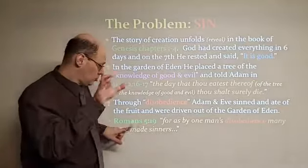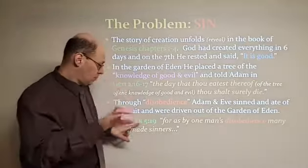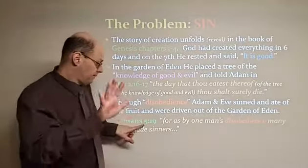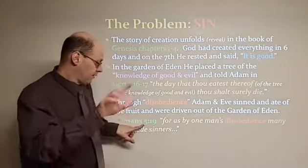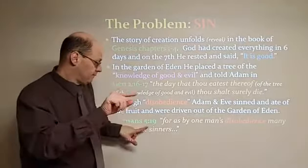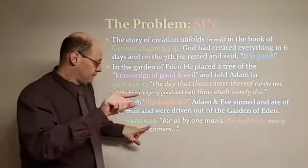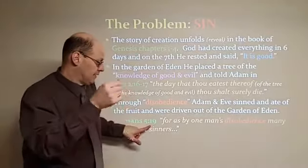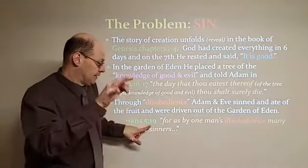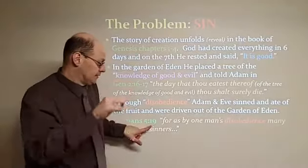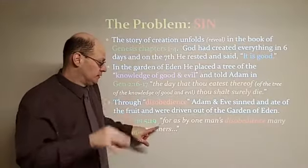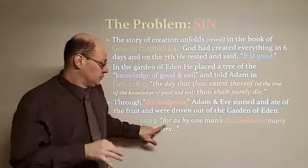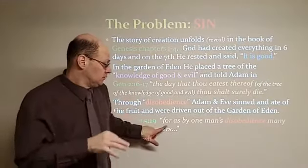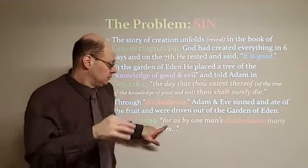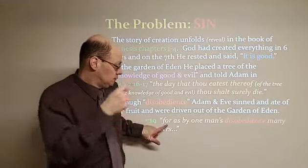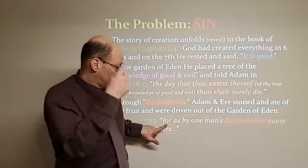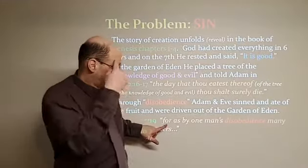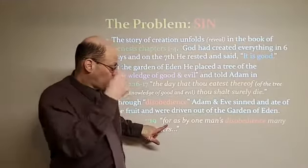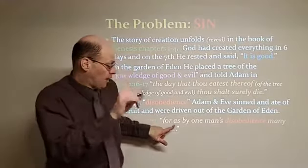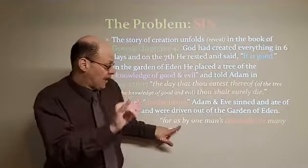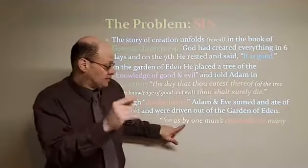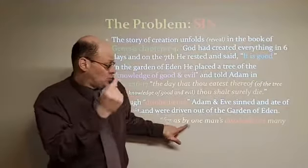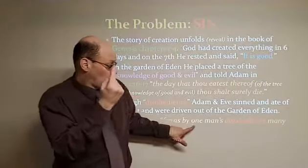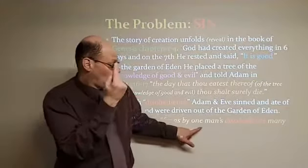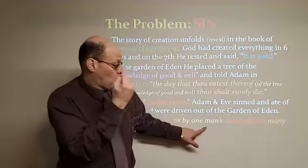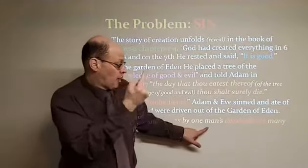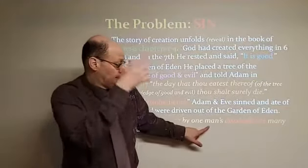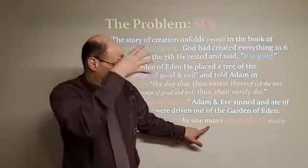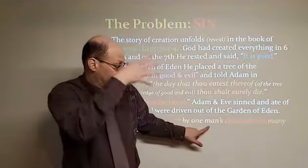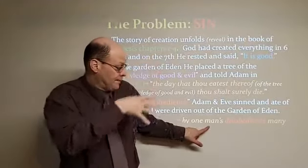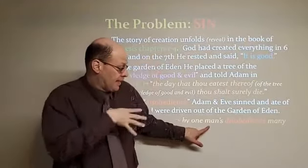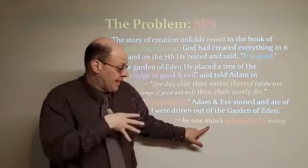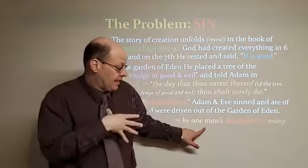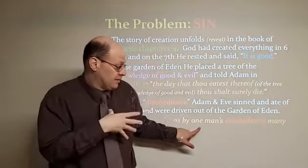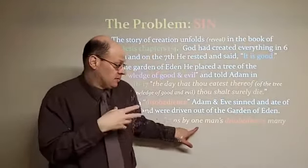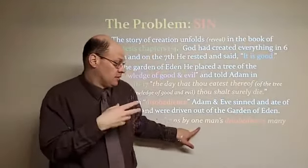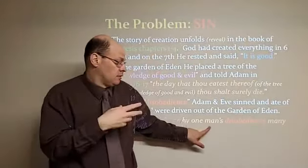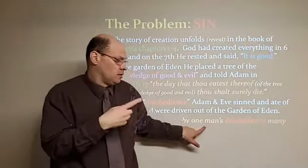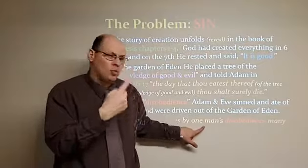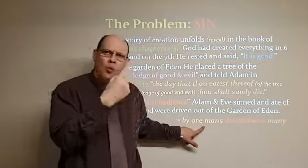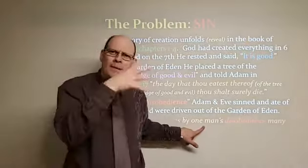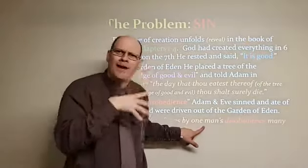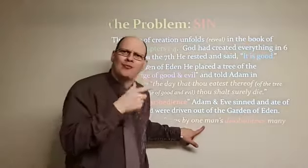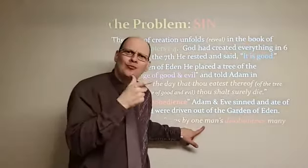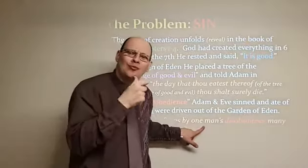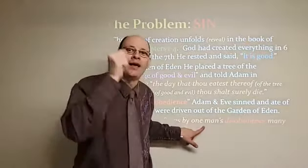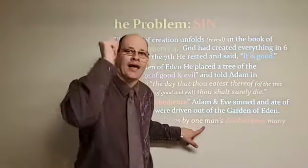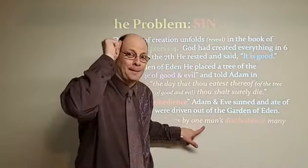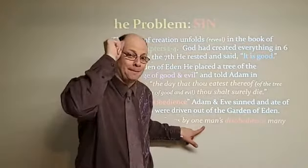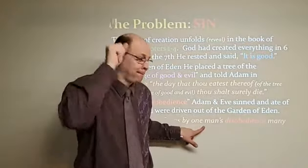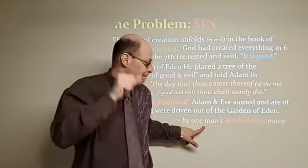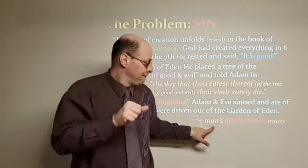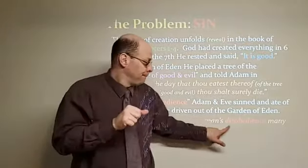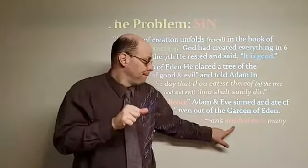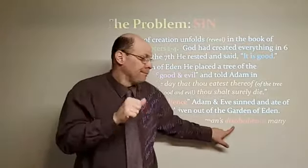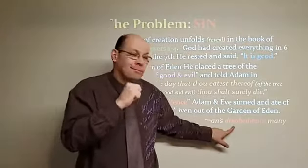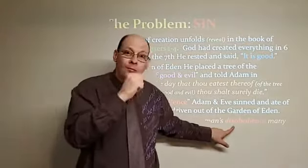we can jump to Romans chapter 5 verse 19 it says for as by one man's disobedience and